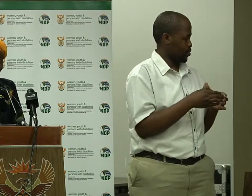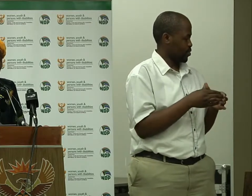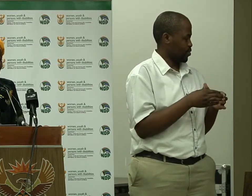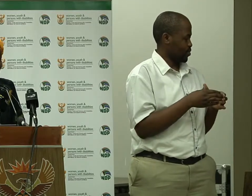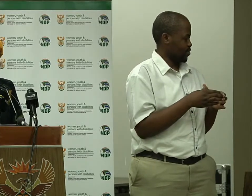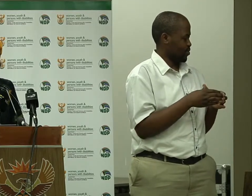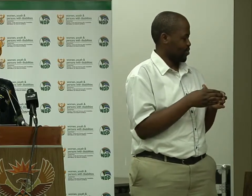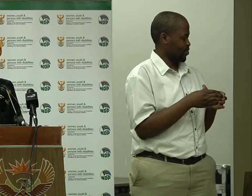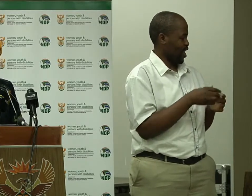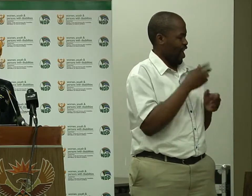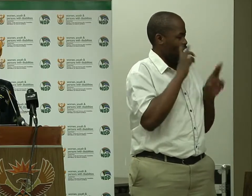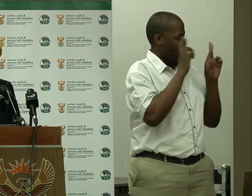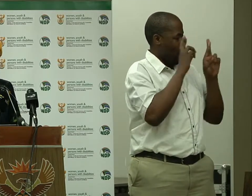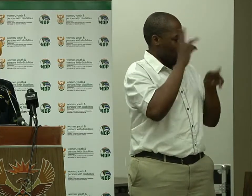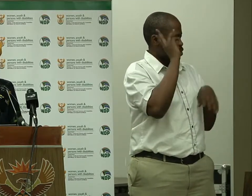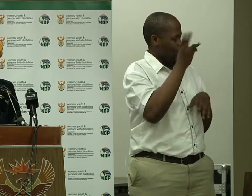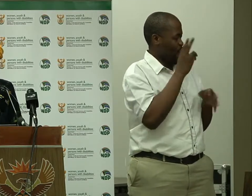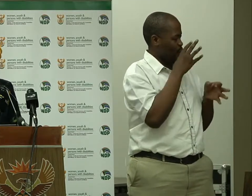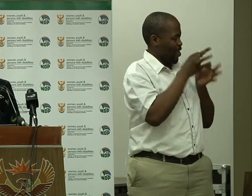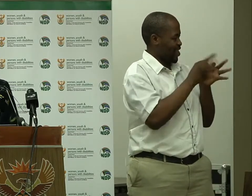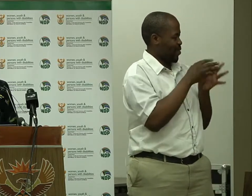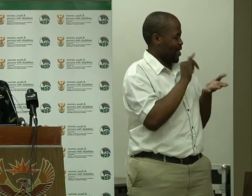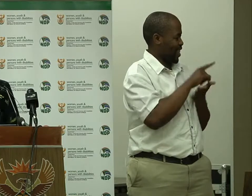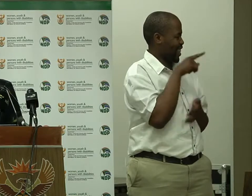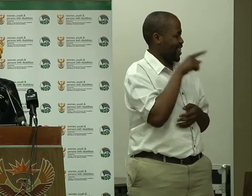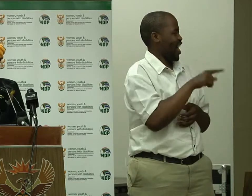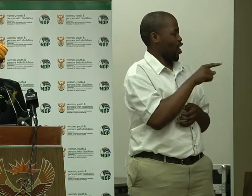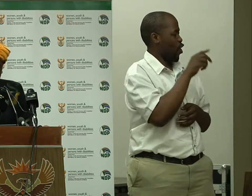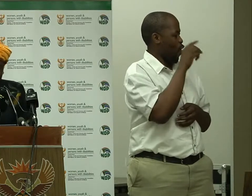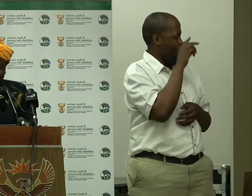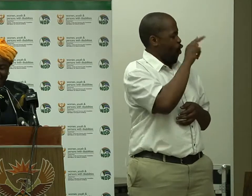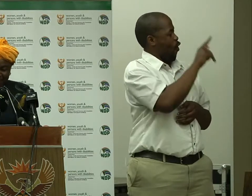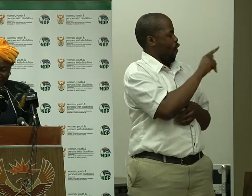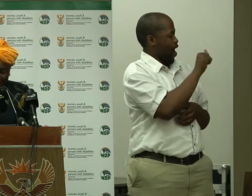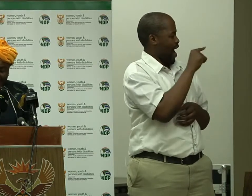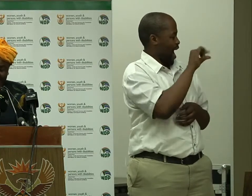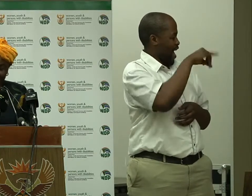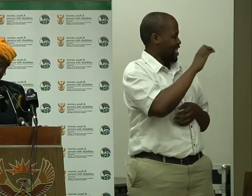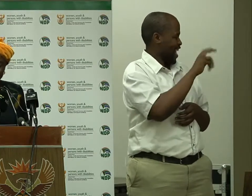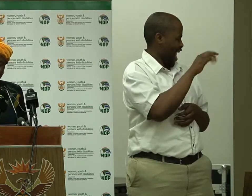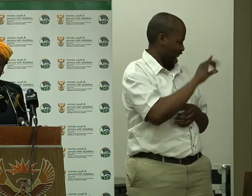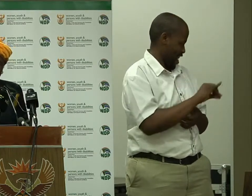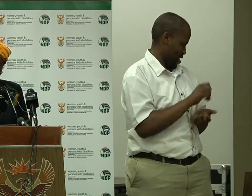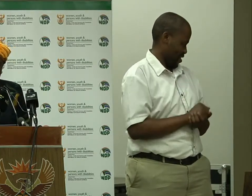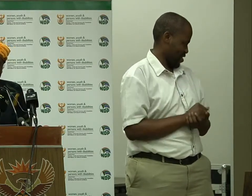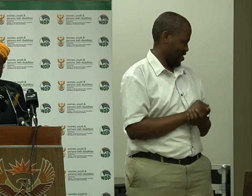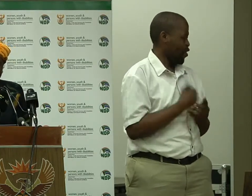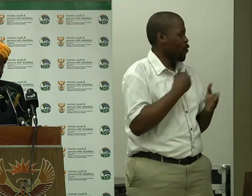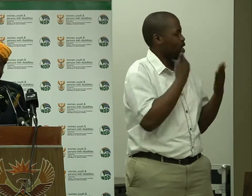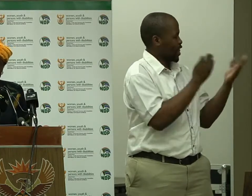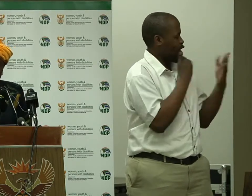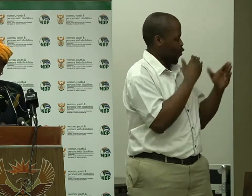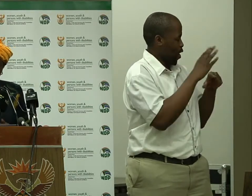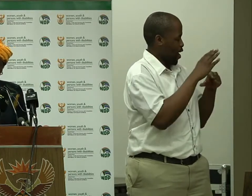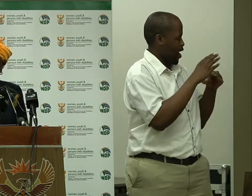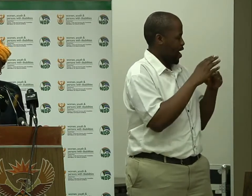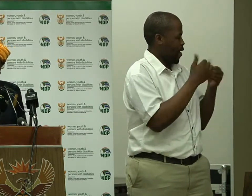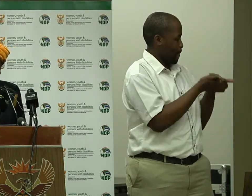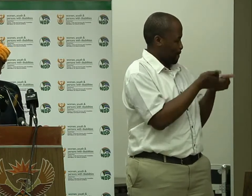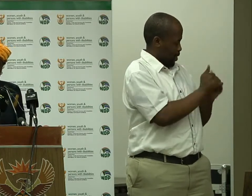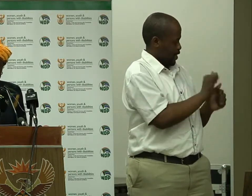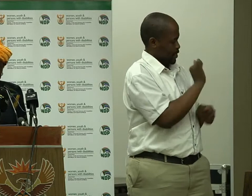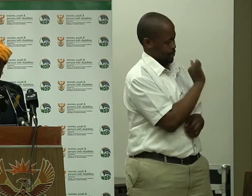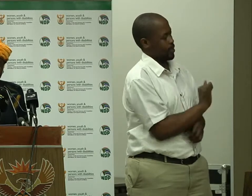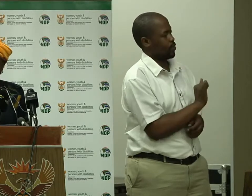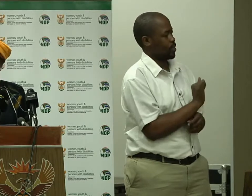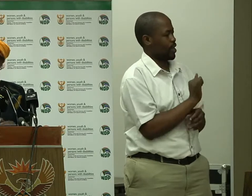Gauteng, I hope you'll be able to interpret that. We really appreciate the partnership. Presidential Working Group